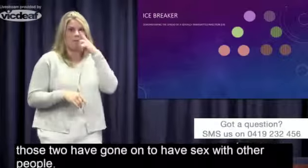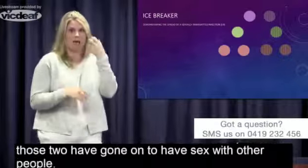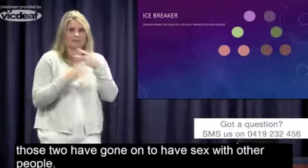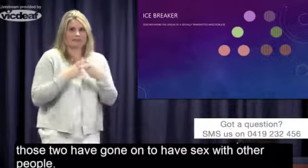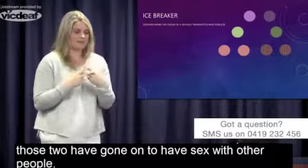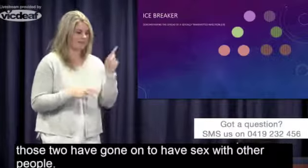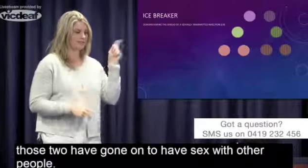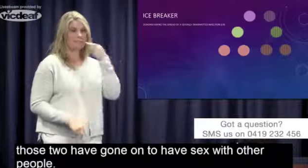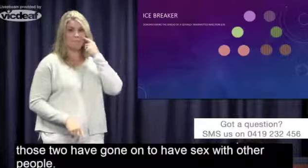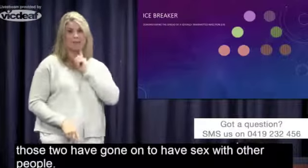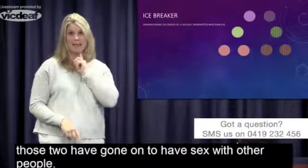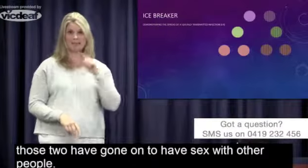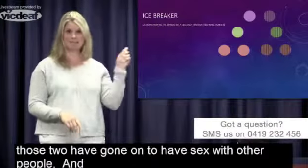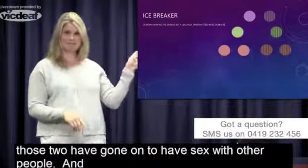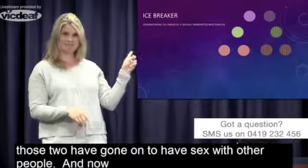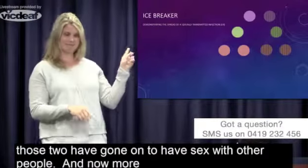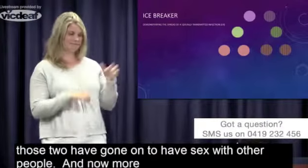And now more people are involved, and